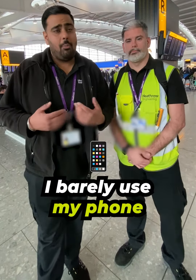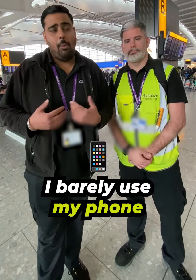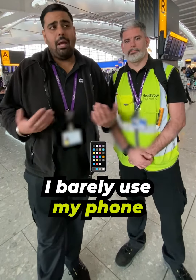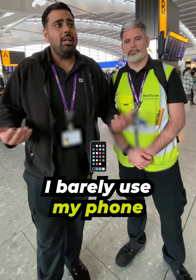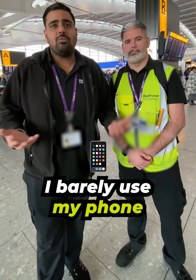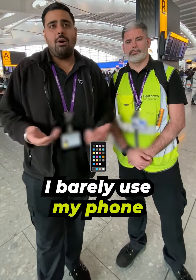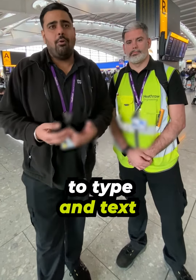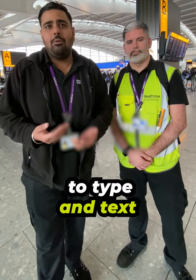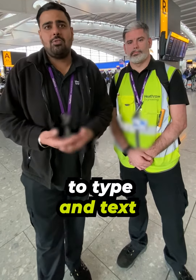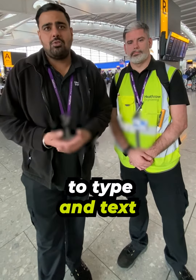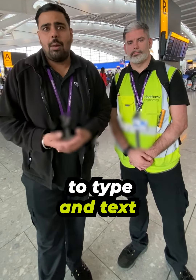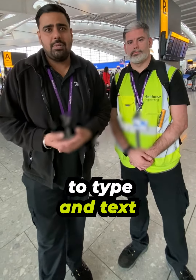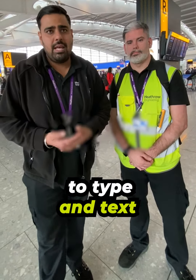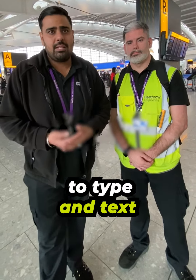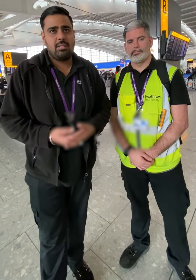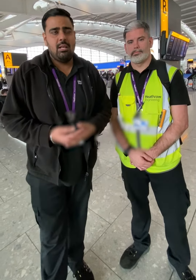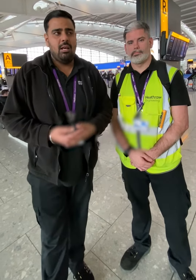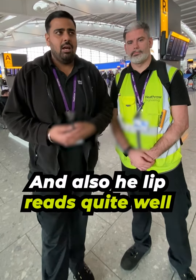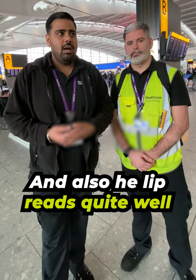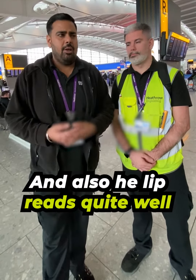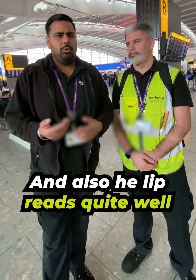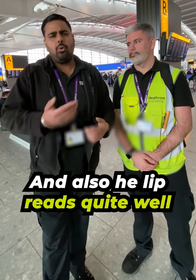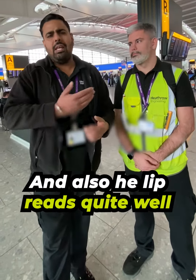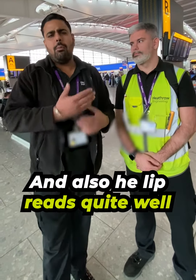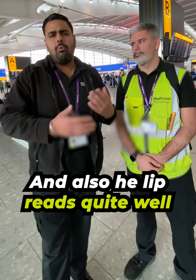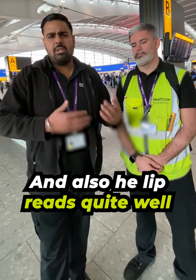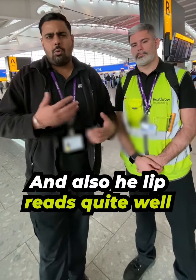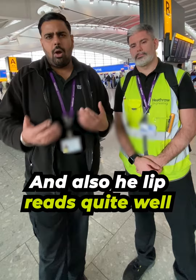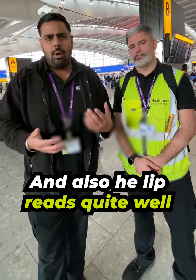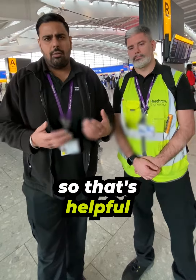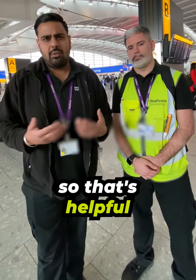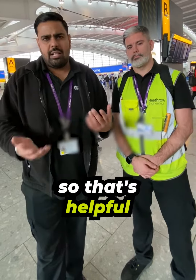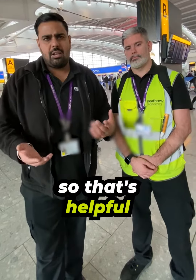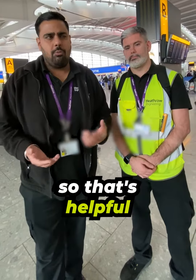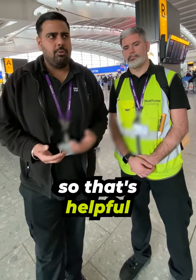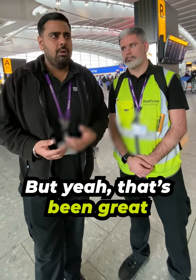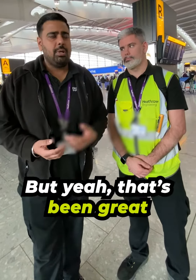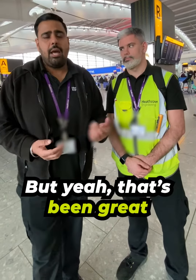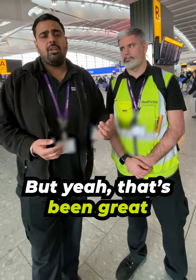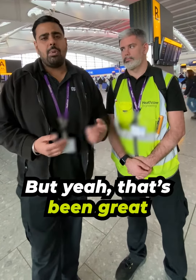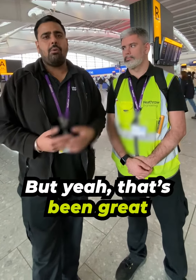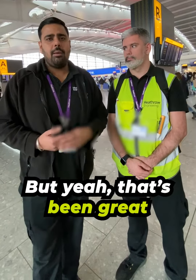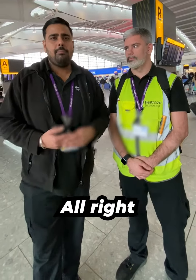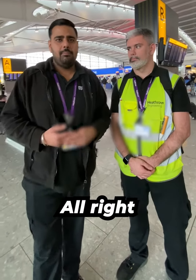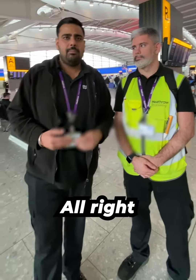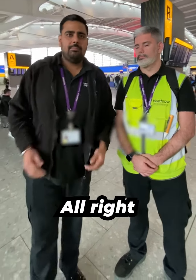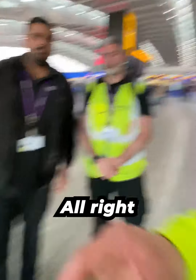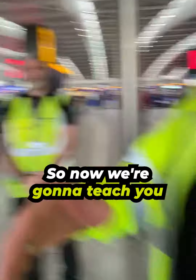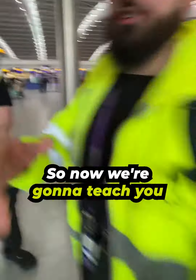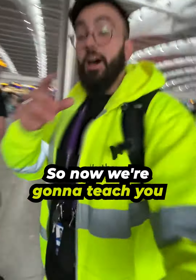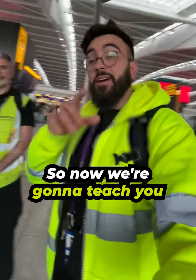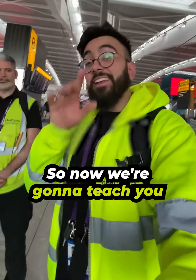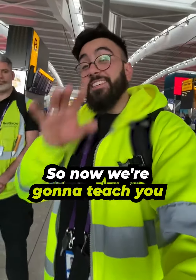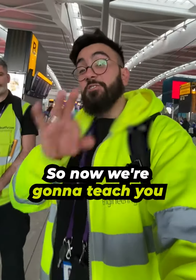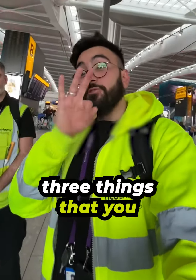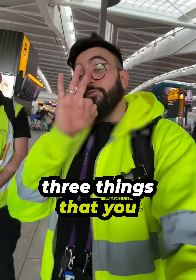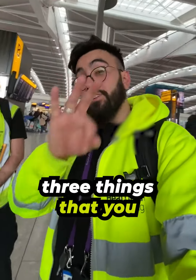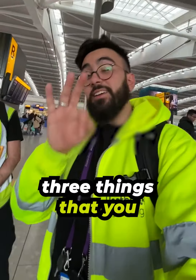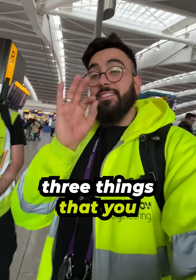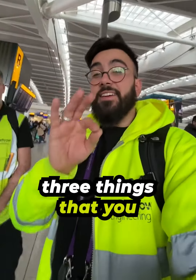barely use my phone to type and text. And also, he lip reads quite well, so that's helpful. But yeah, no, it's been great. All right. So now we're going to teach you three things